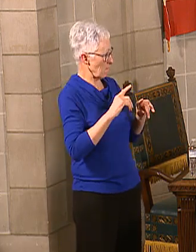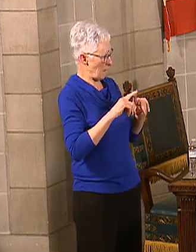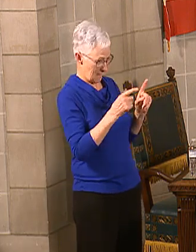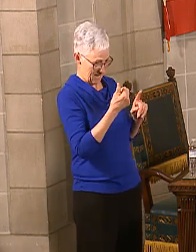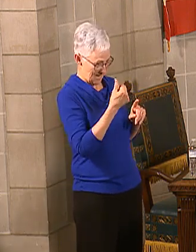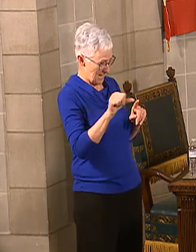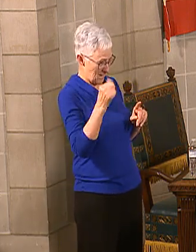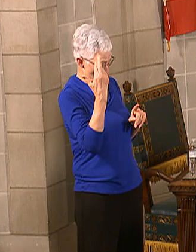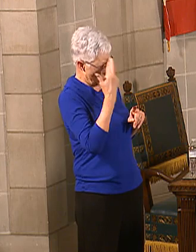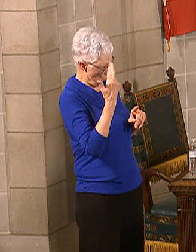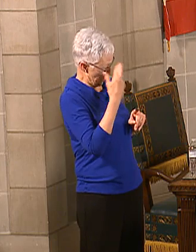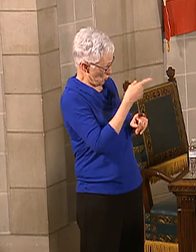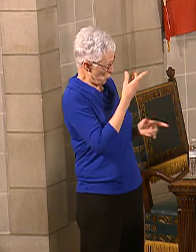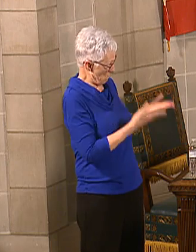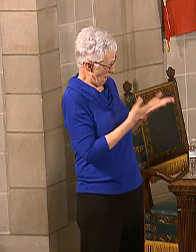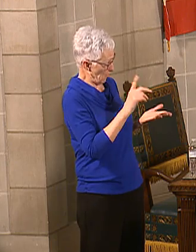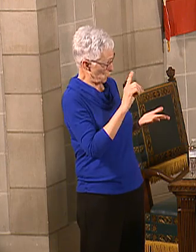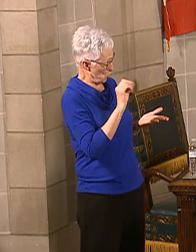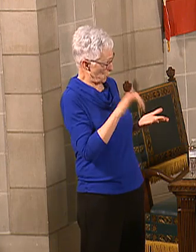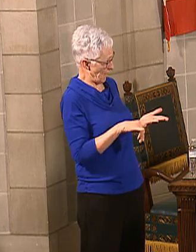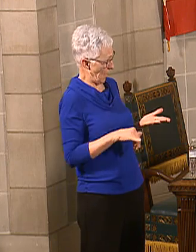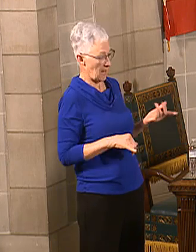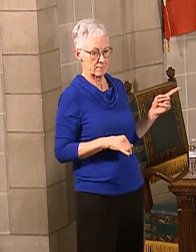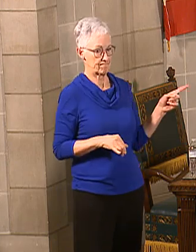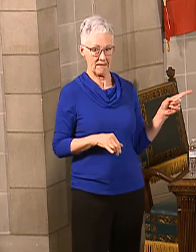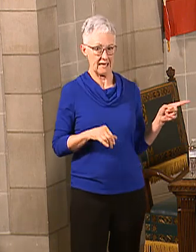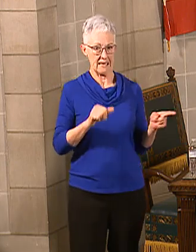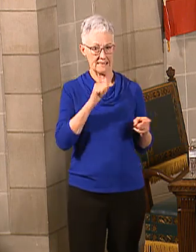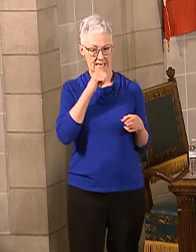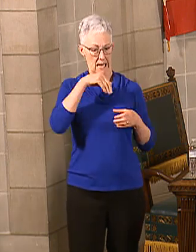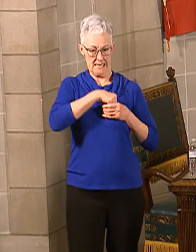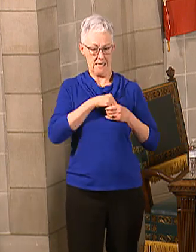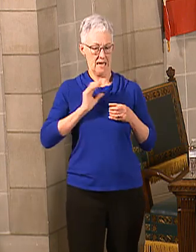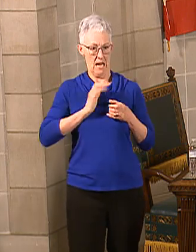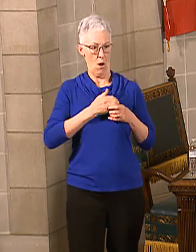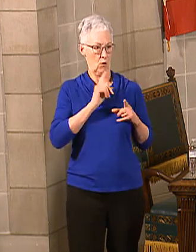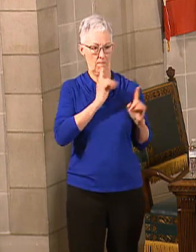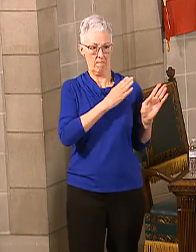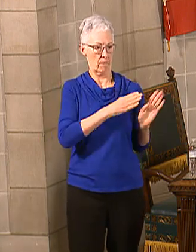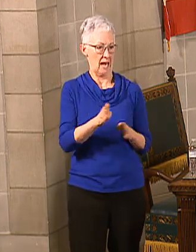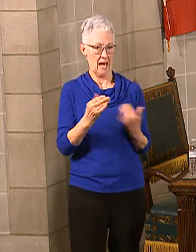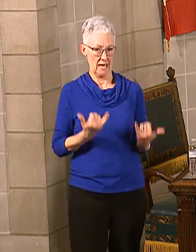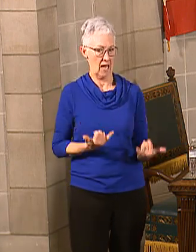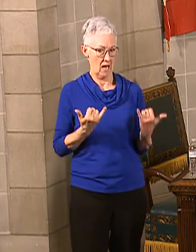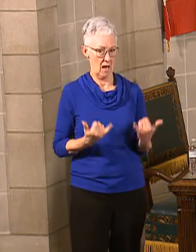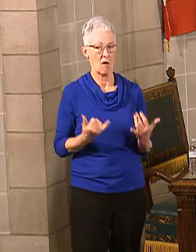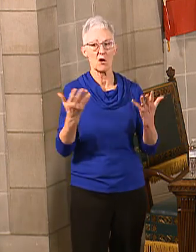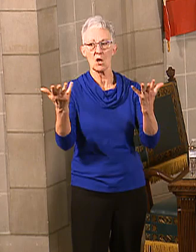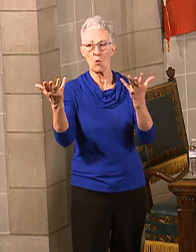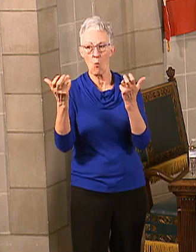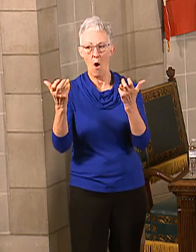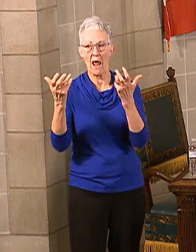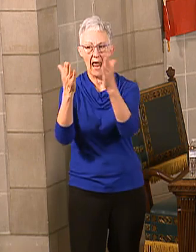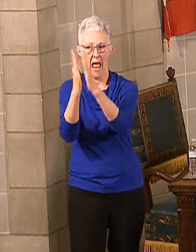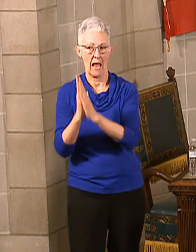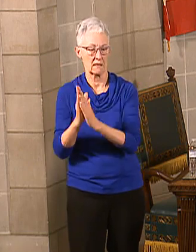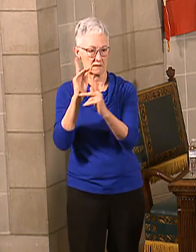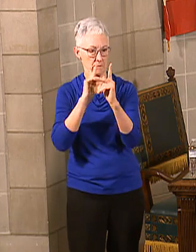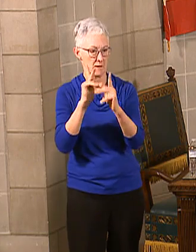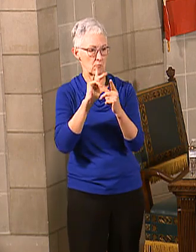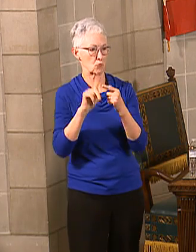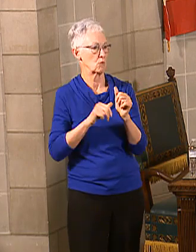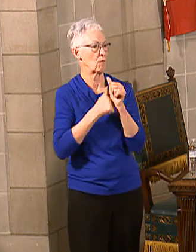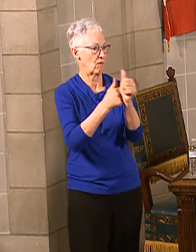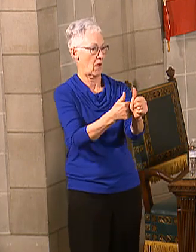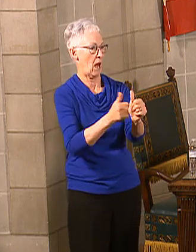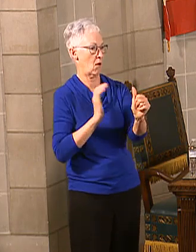plan. We want to continue to get people to comply. We think we can do better. We all have to make sure we're taking care of our healthcare